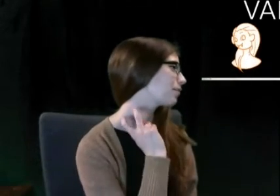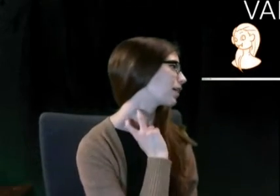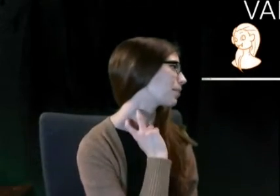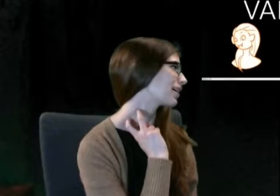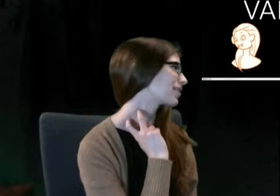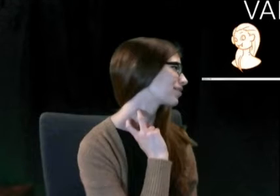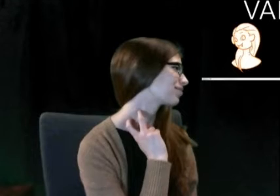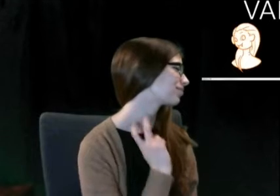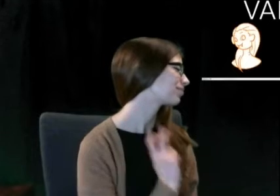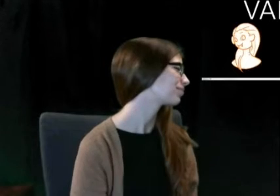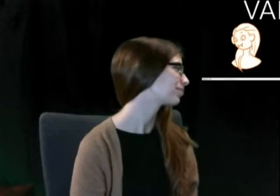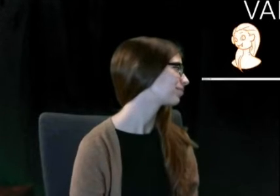vampire.